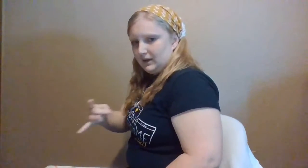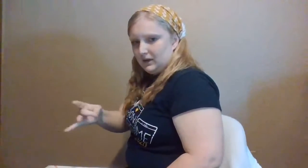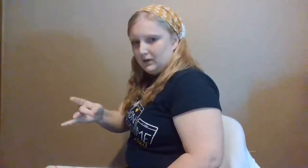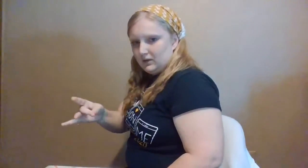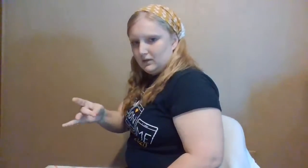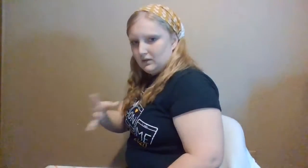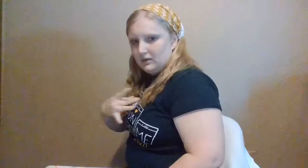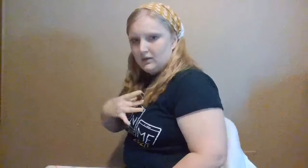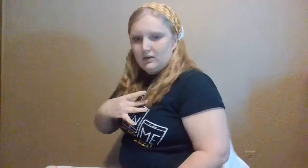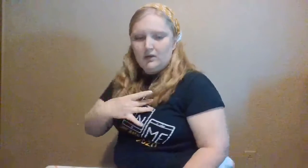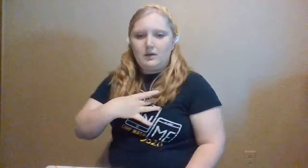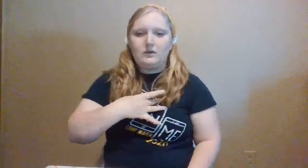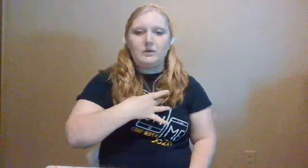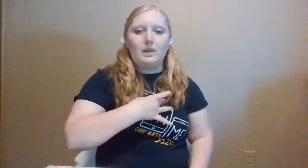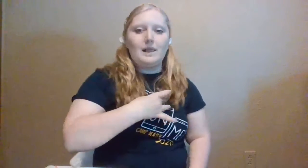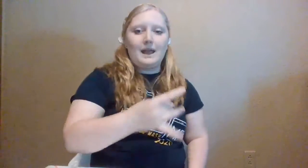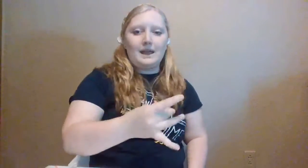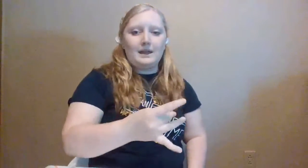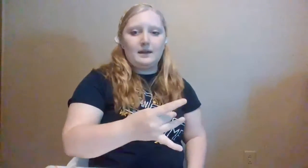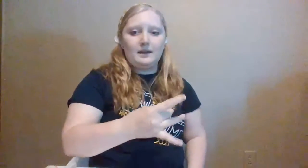together. So like.